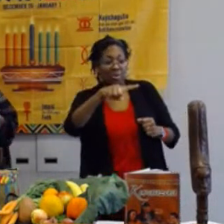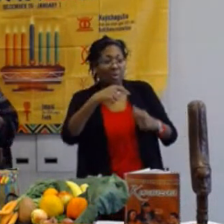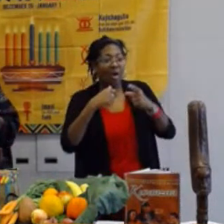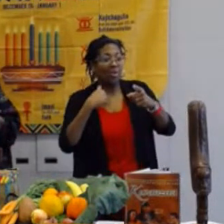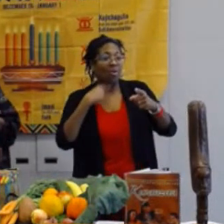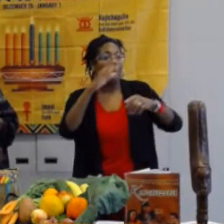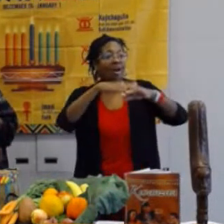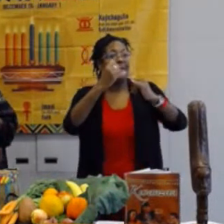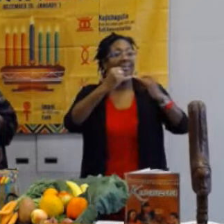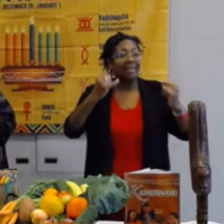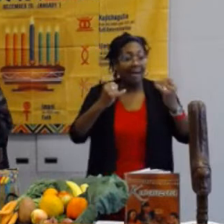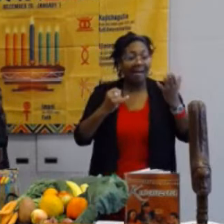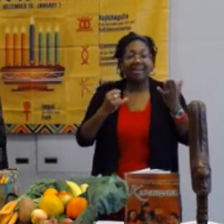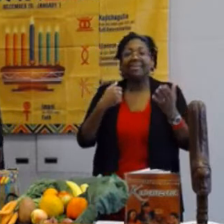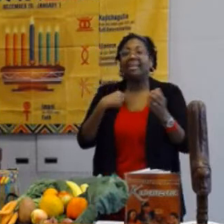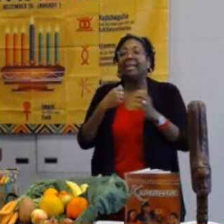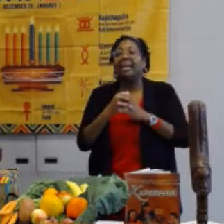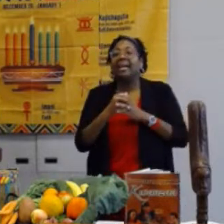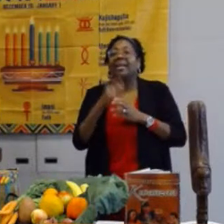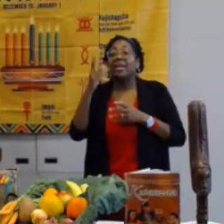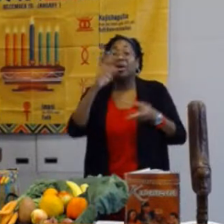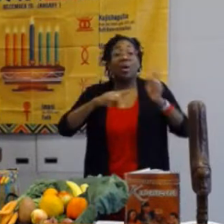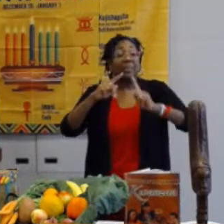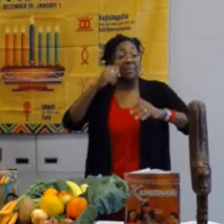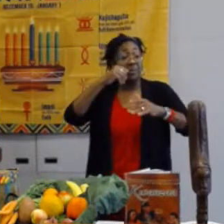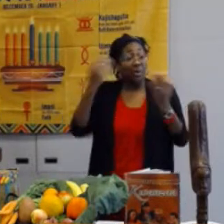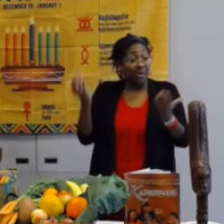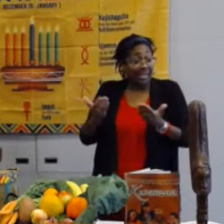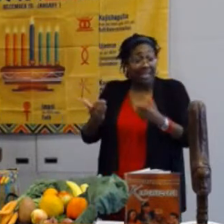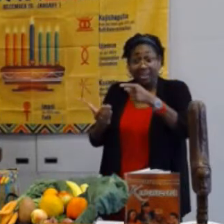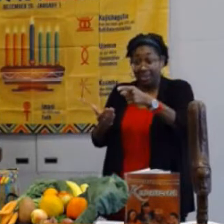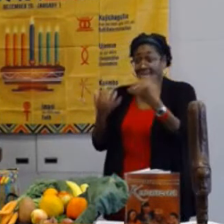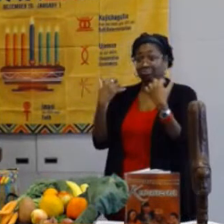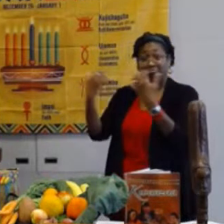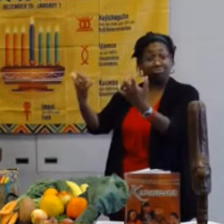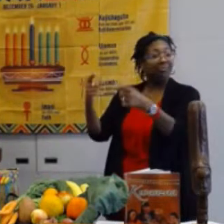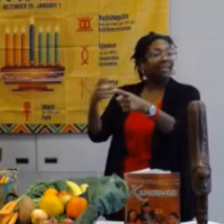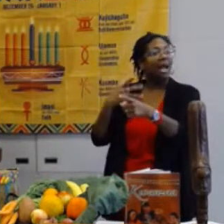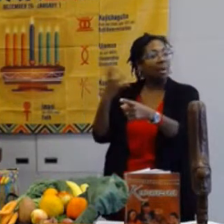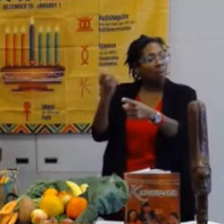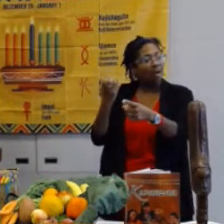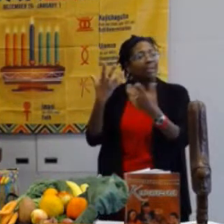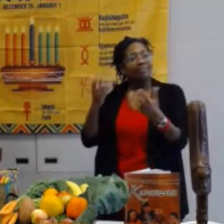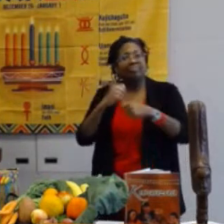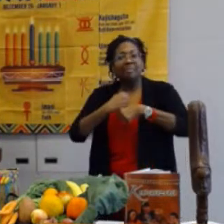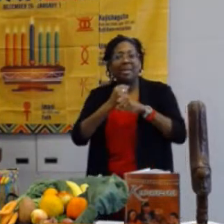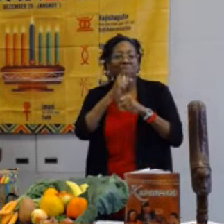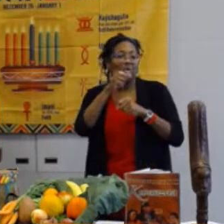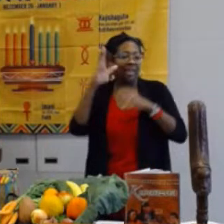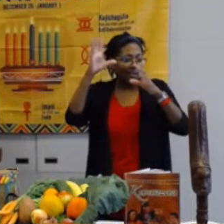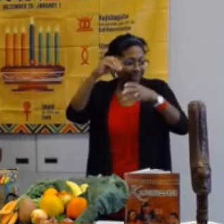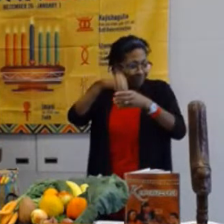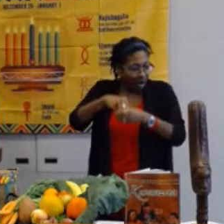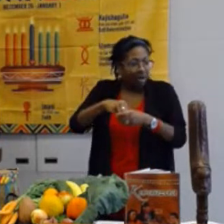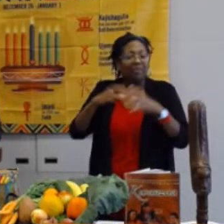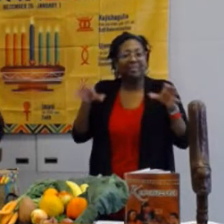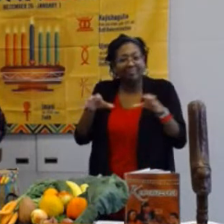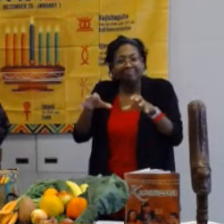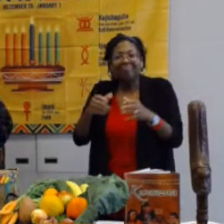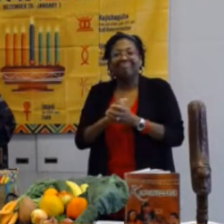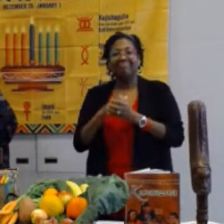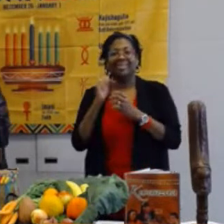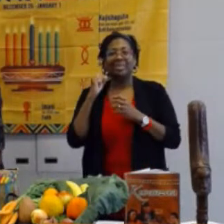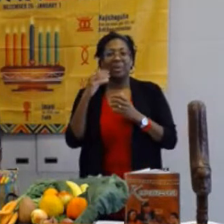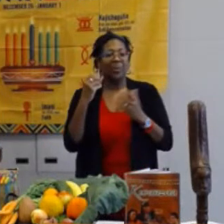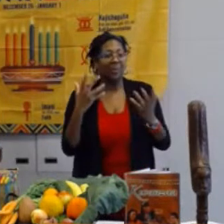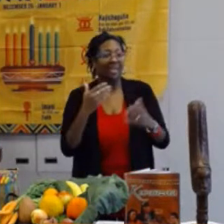us on the live stream, there are people in the audience here at the library, and I certainly want to keep them engaged and activated in what we're doing. So forgive us if we